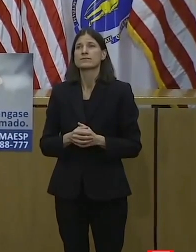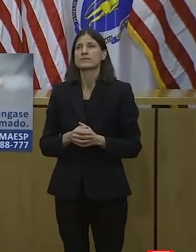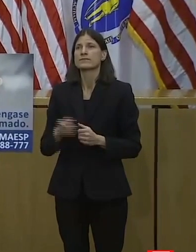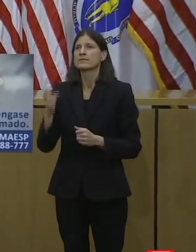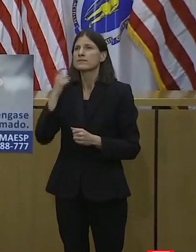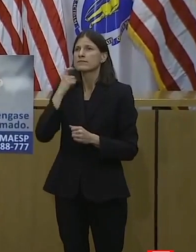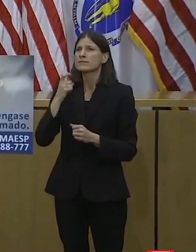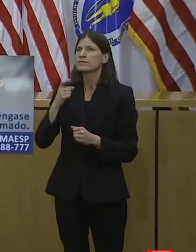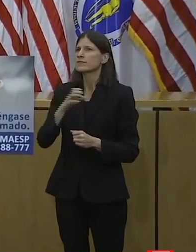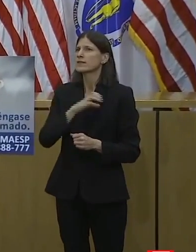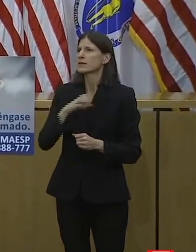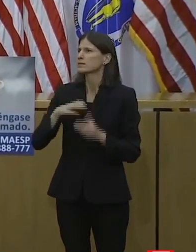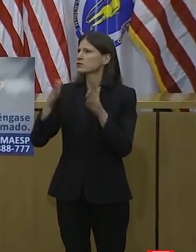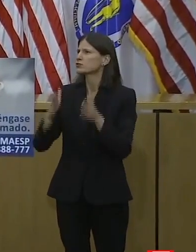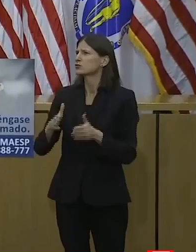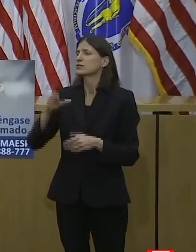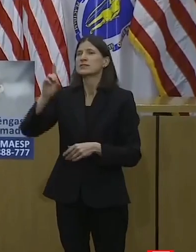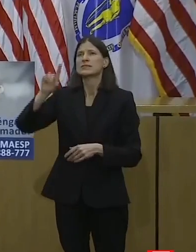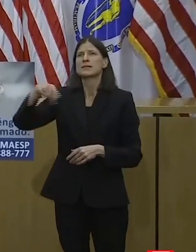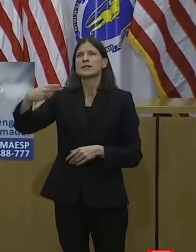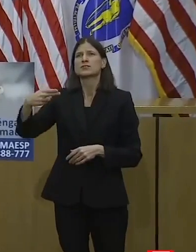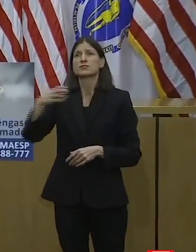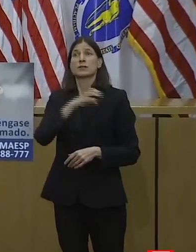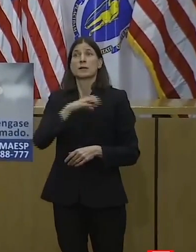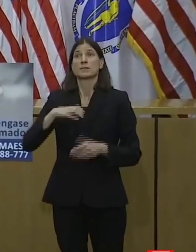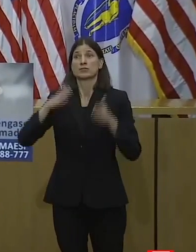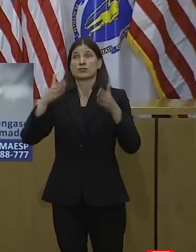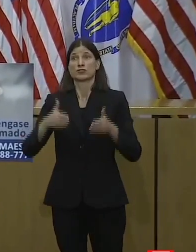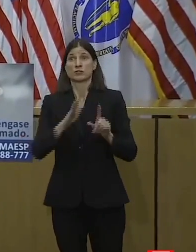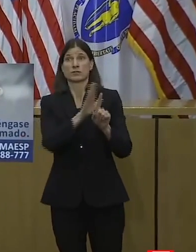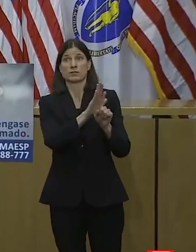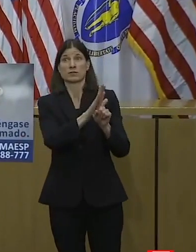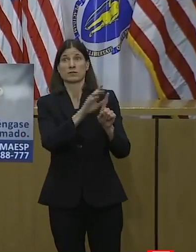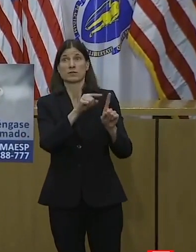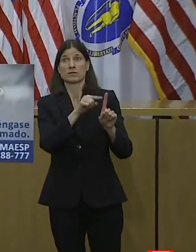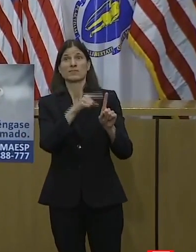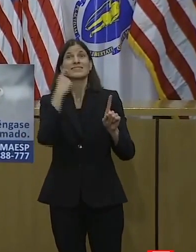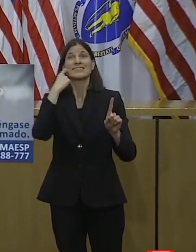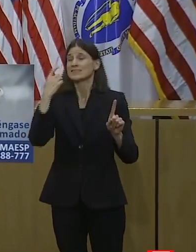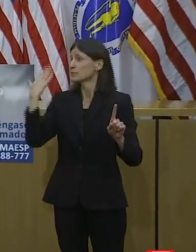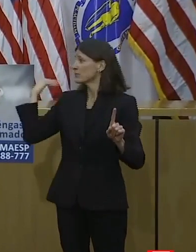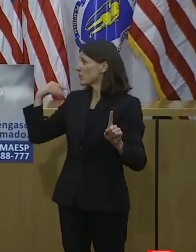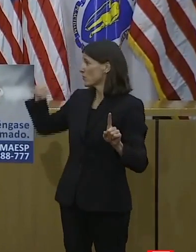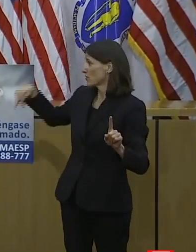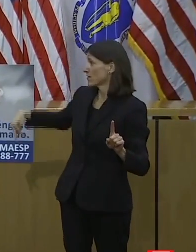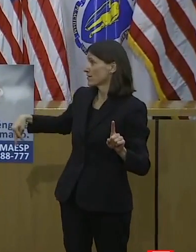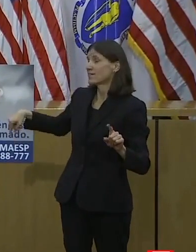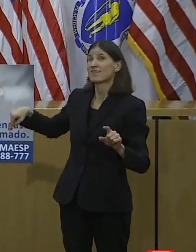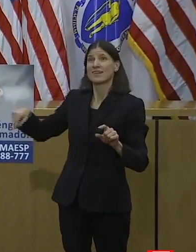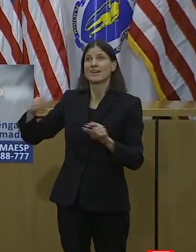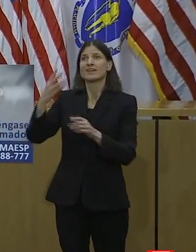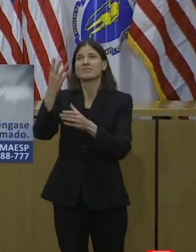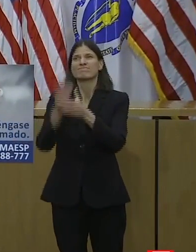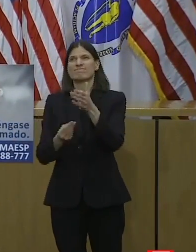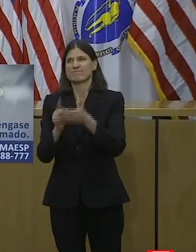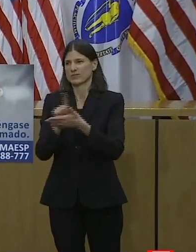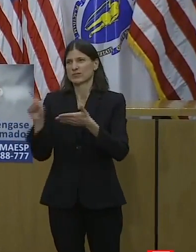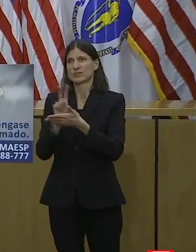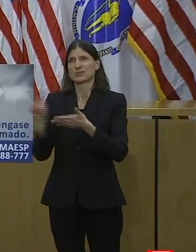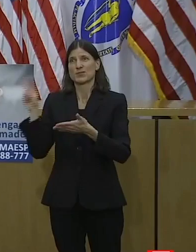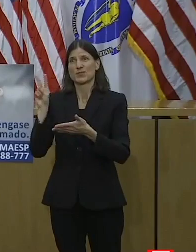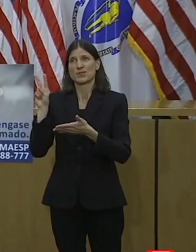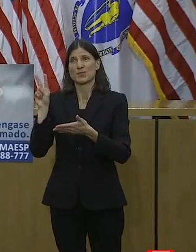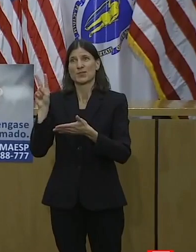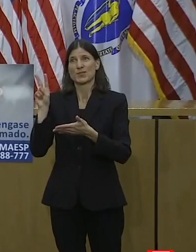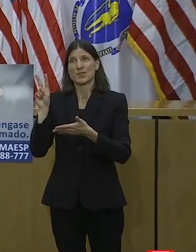Thank you, everybody. Question just about, we've had a lot of concern from EBT card holders that they still have to go to the grocery stores to get food. I don't know if there's any